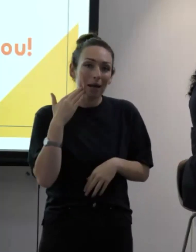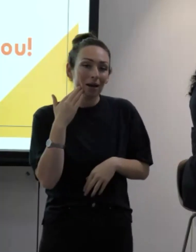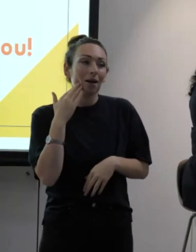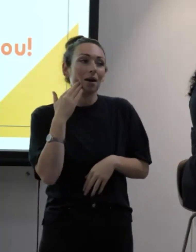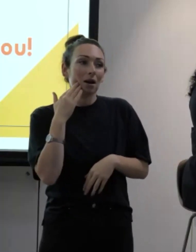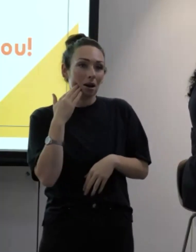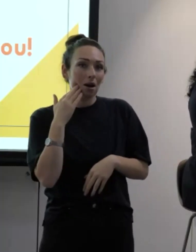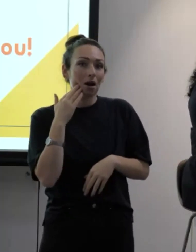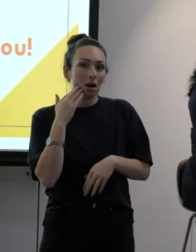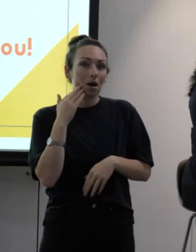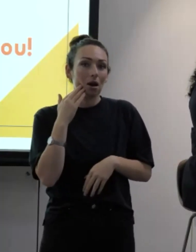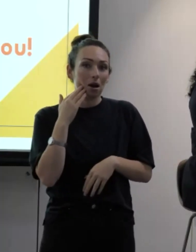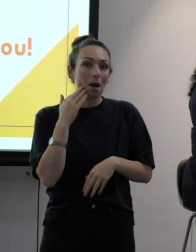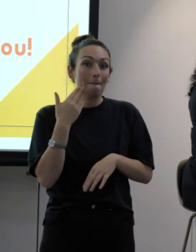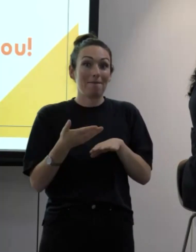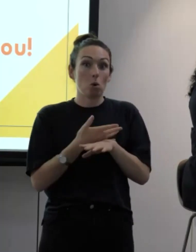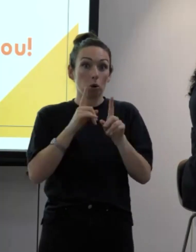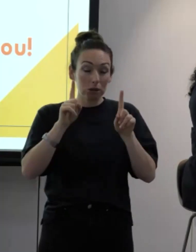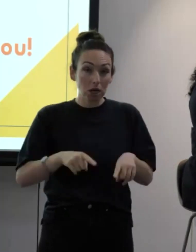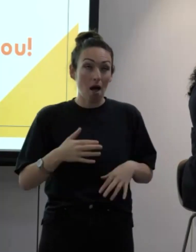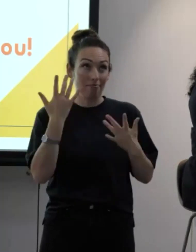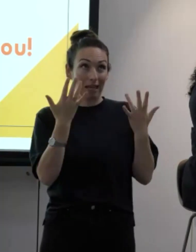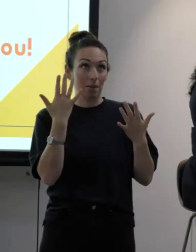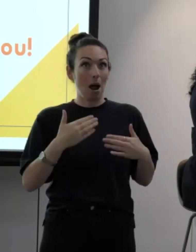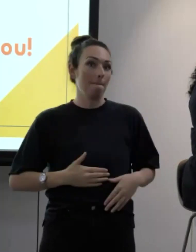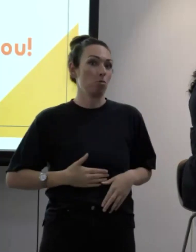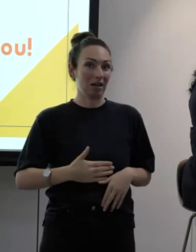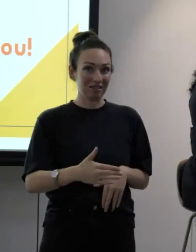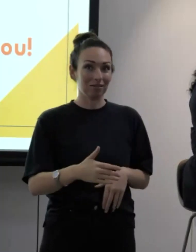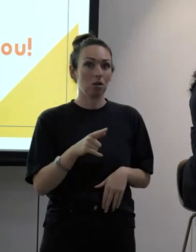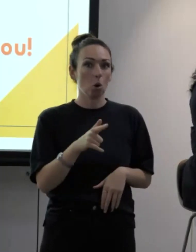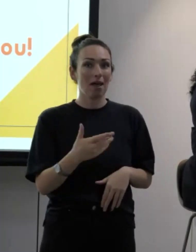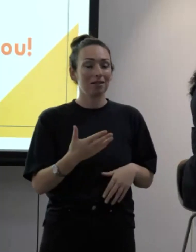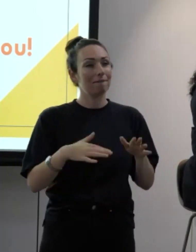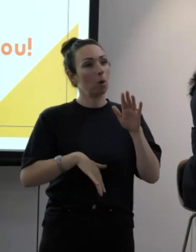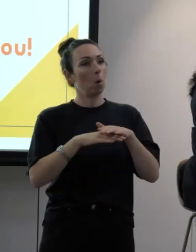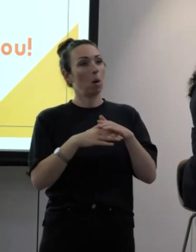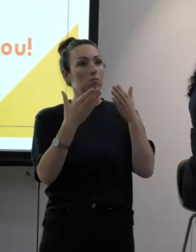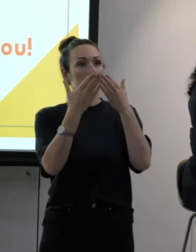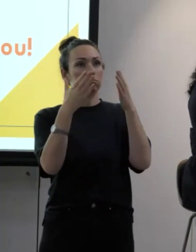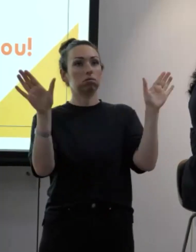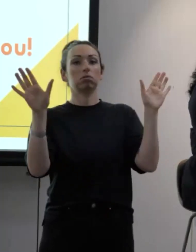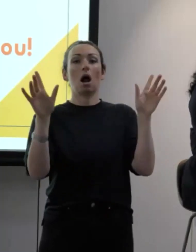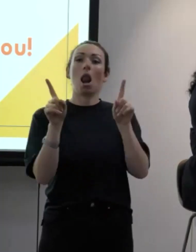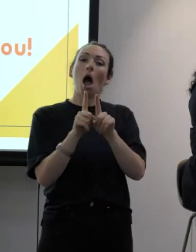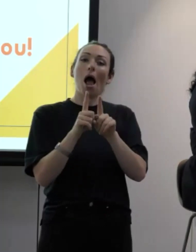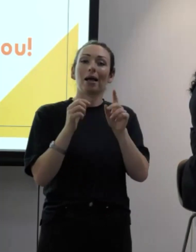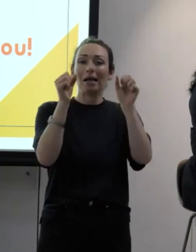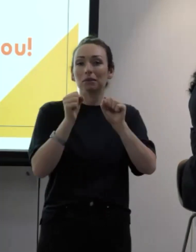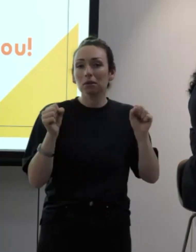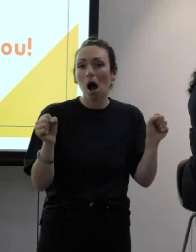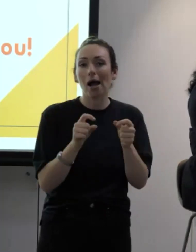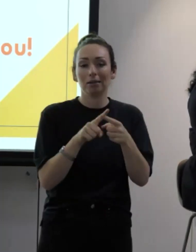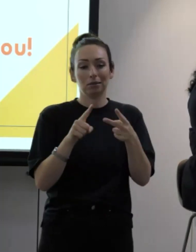in adulthood before you're thinking about having babies. So that's obviously holistic, and that's about exercising well, eating